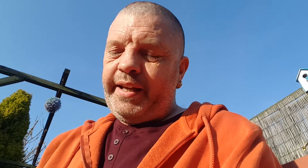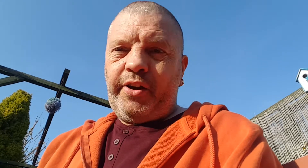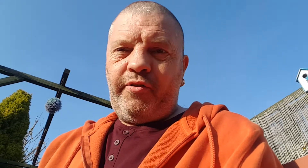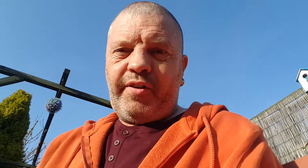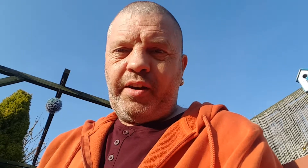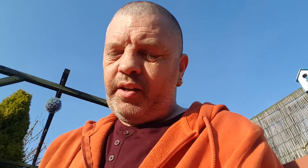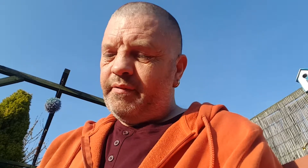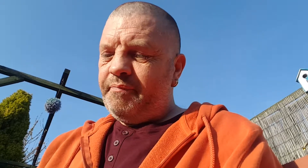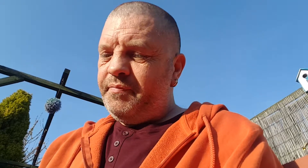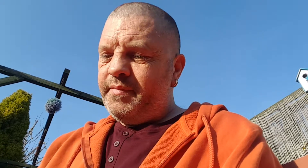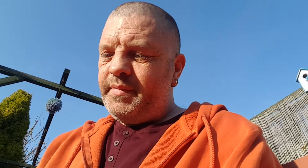Leo Fender